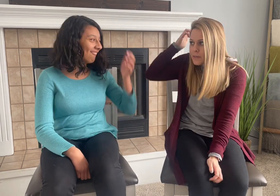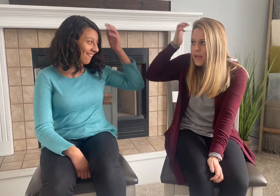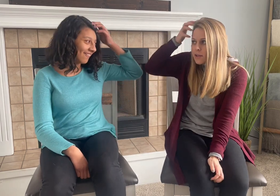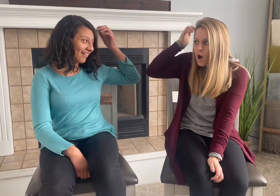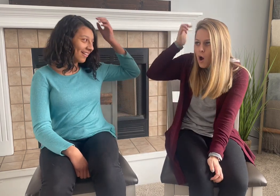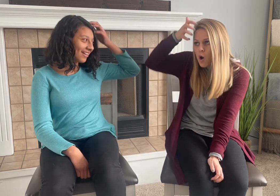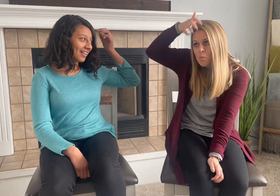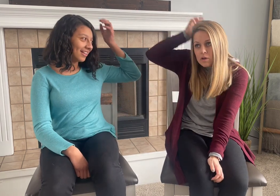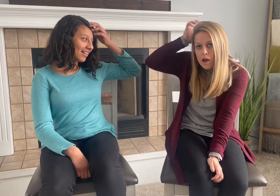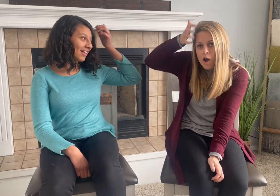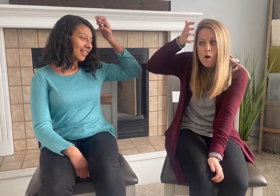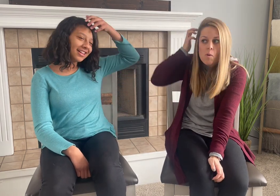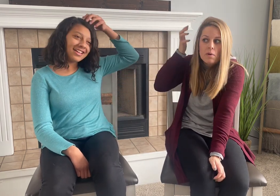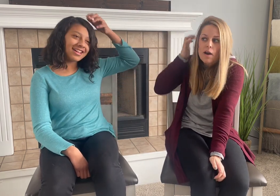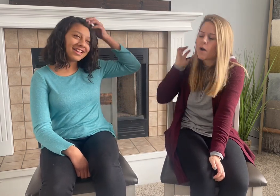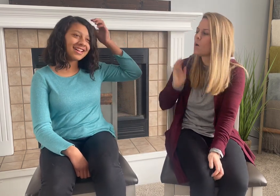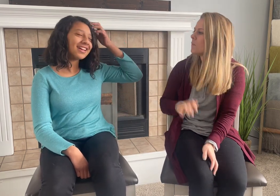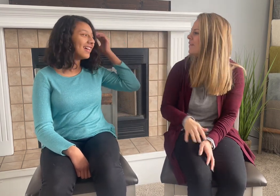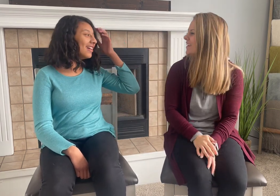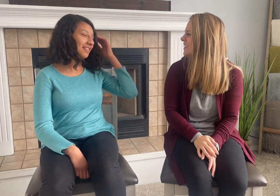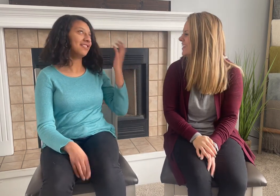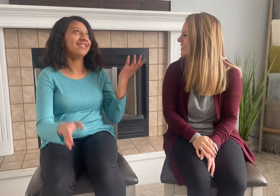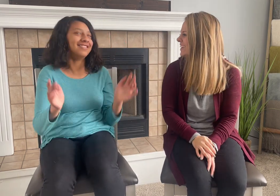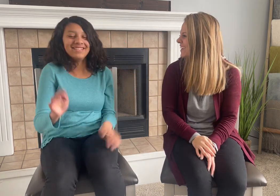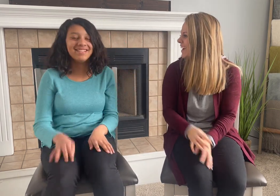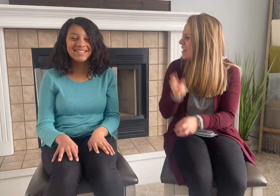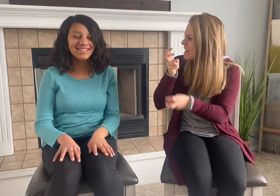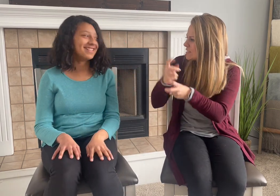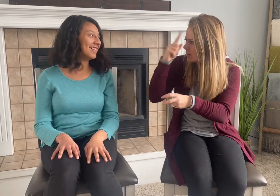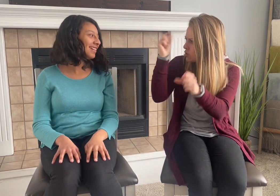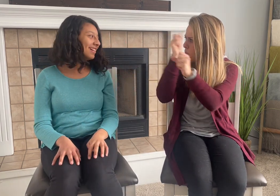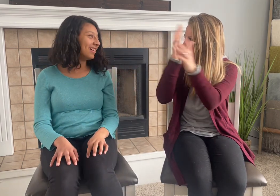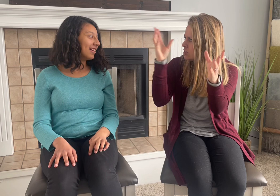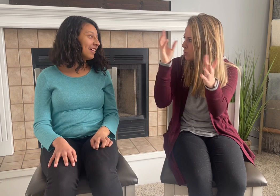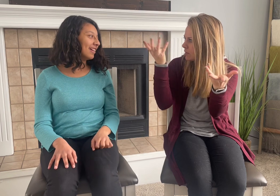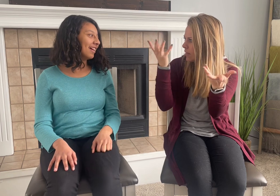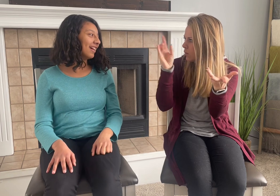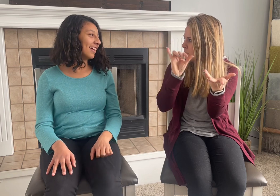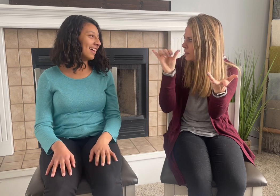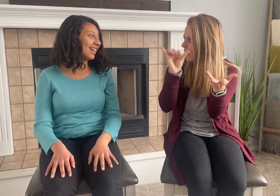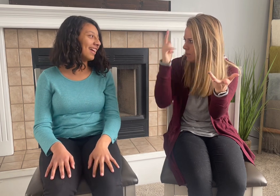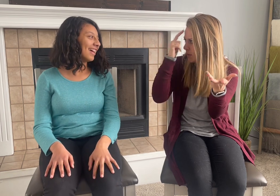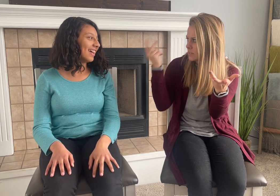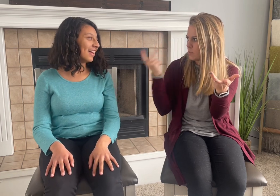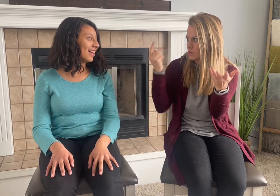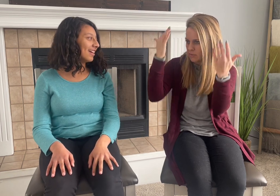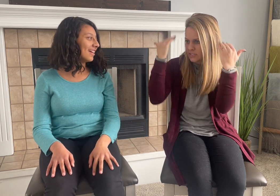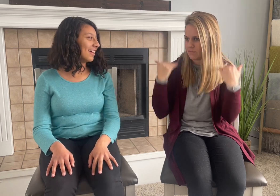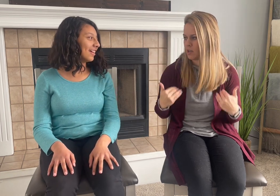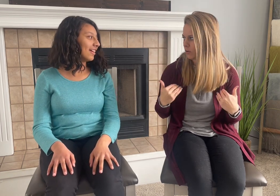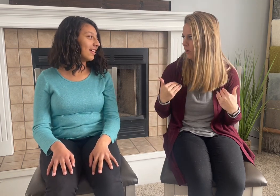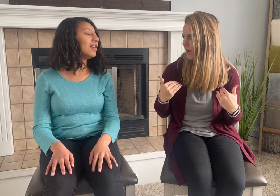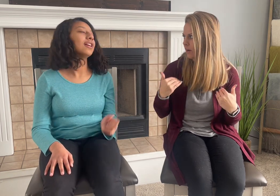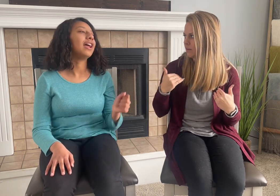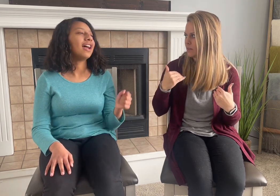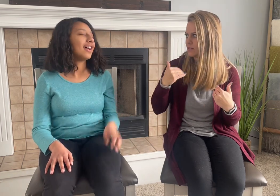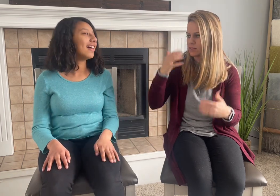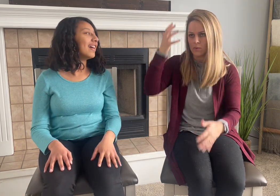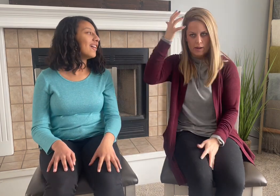be like comb, comb, comb. It's hard to imagine what that would be like because both of us have longer hair. So when I